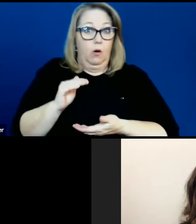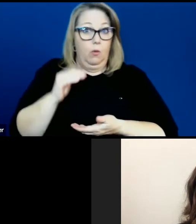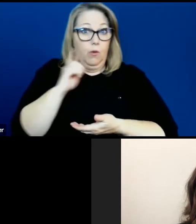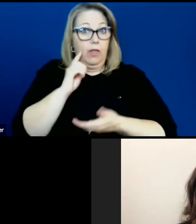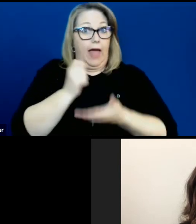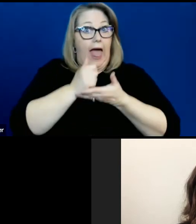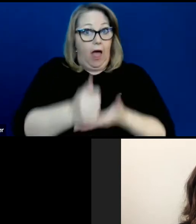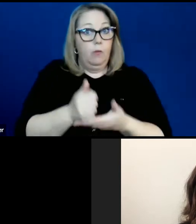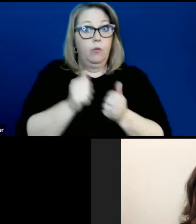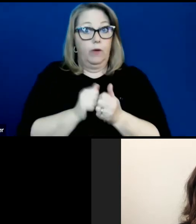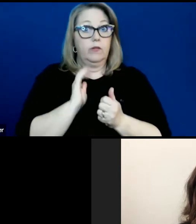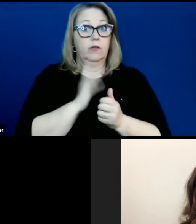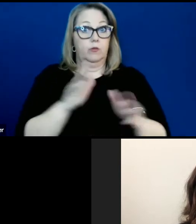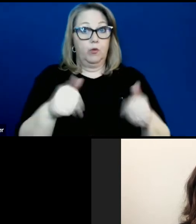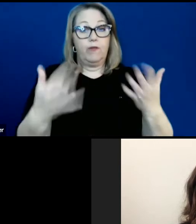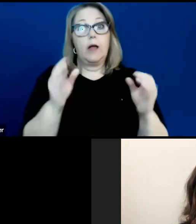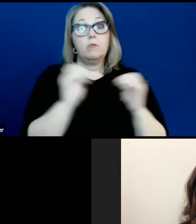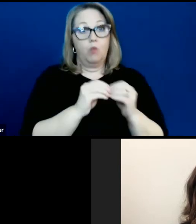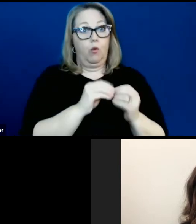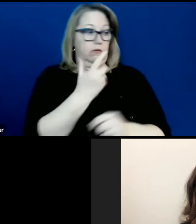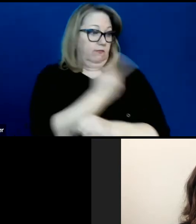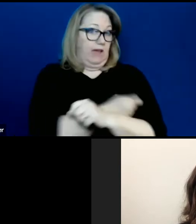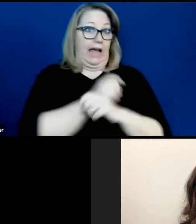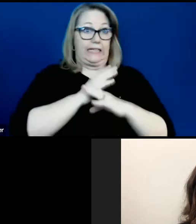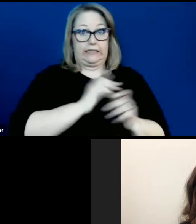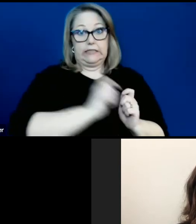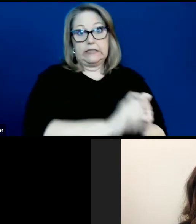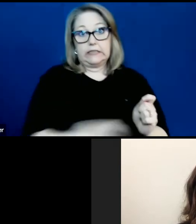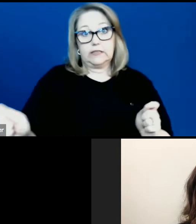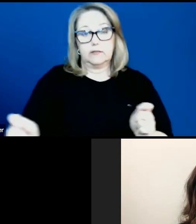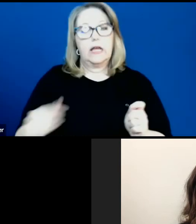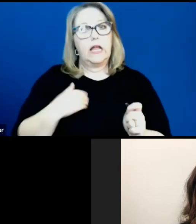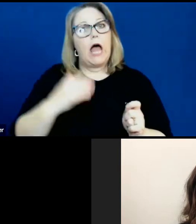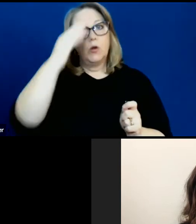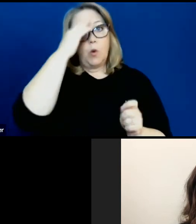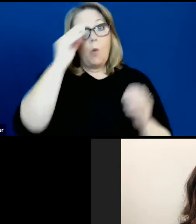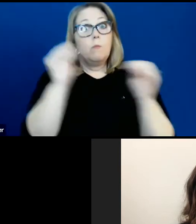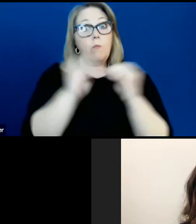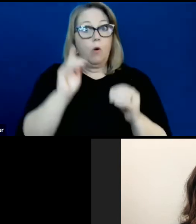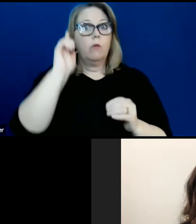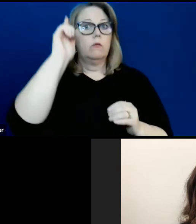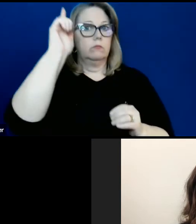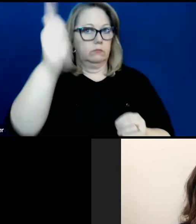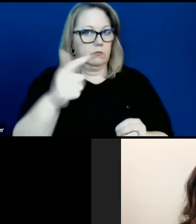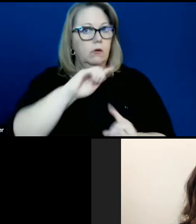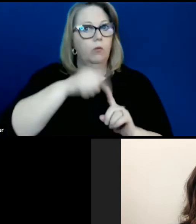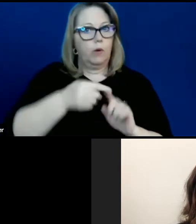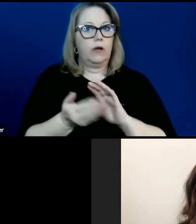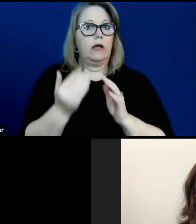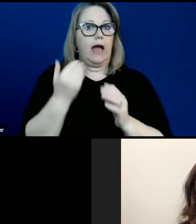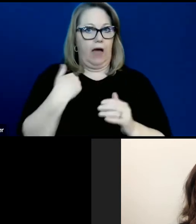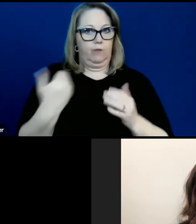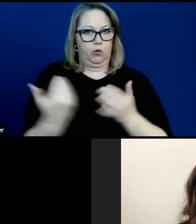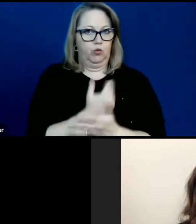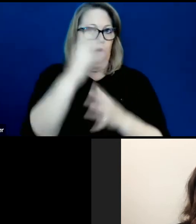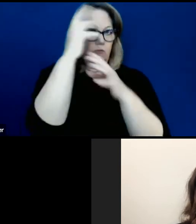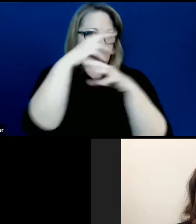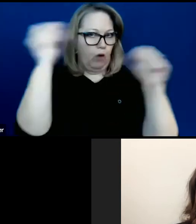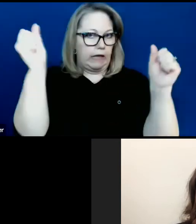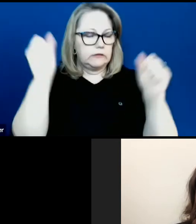provide more support on the vaccine efforts when he comes into office. I look forward to that support, and I will work with